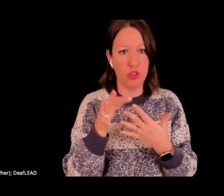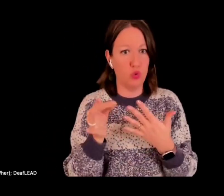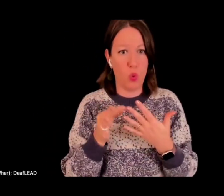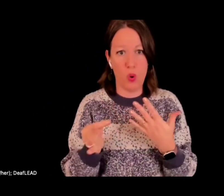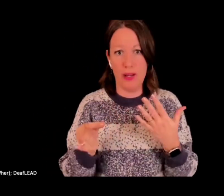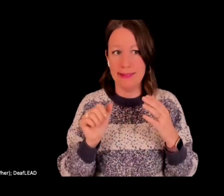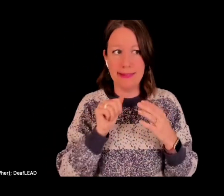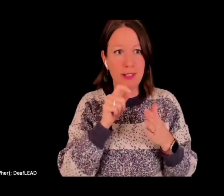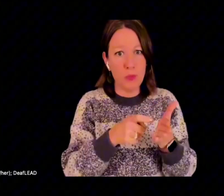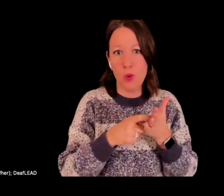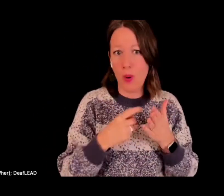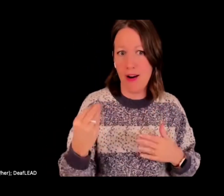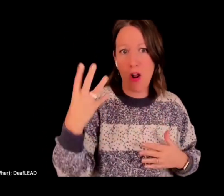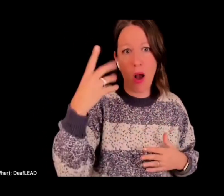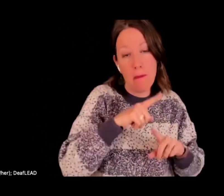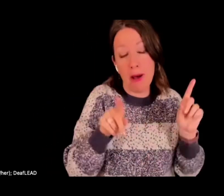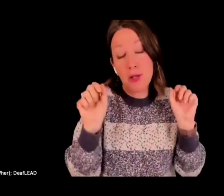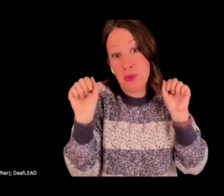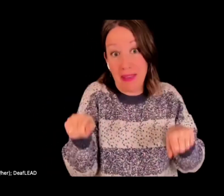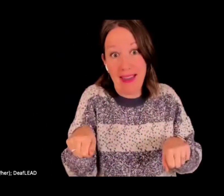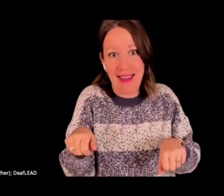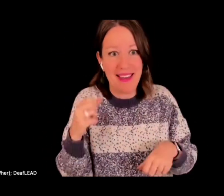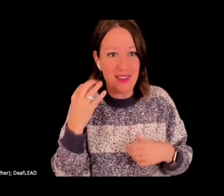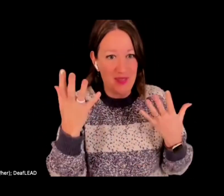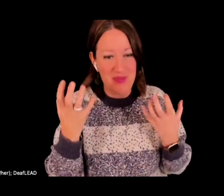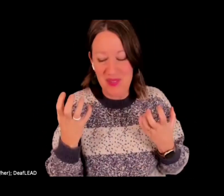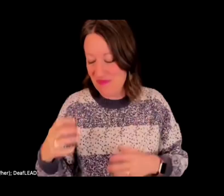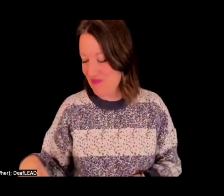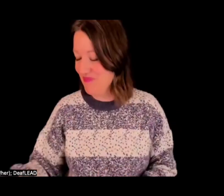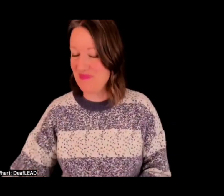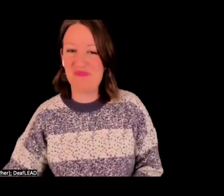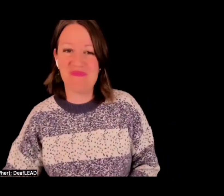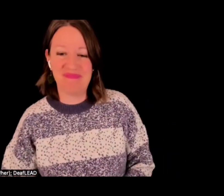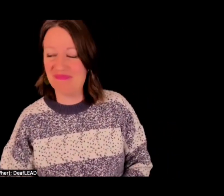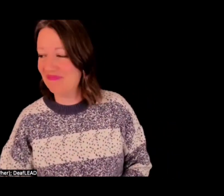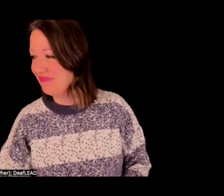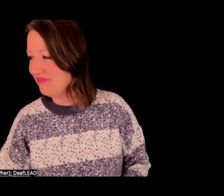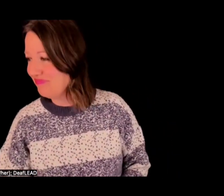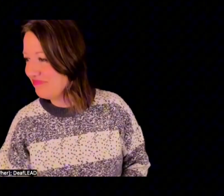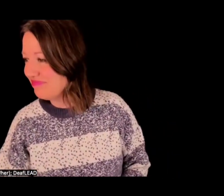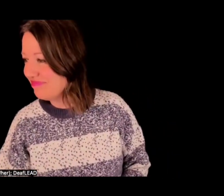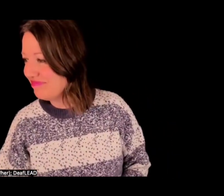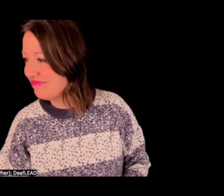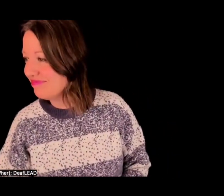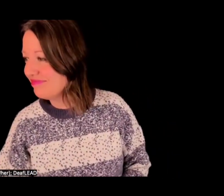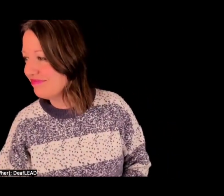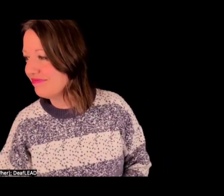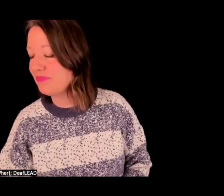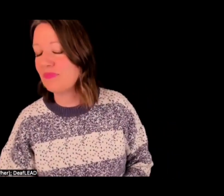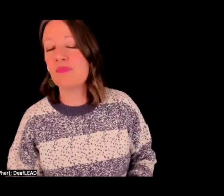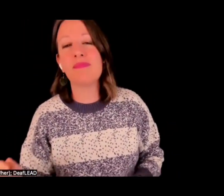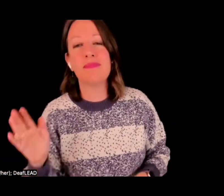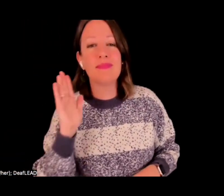Your camera can be on and off. It is entirely up to you. It's not required to be on, but you can if you'd like it to be.